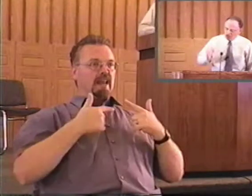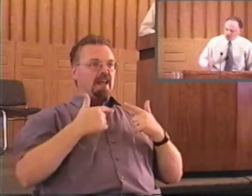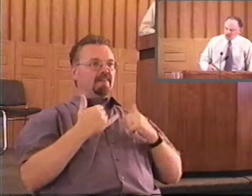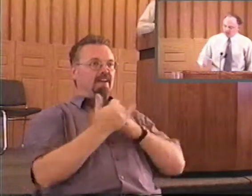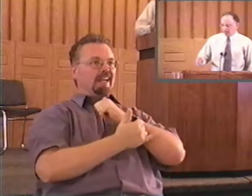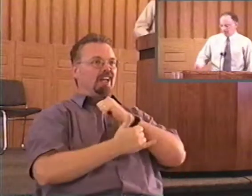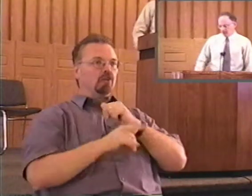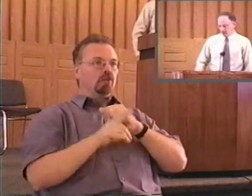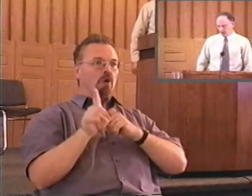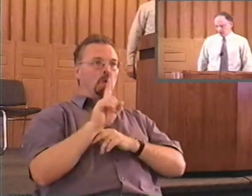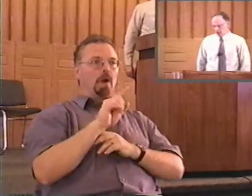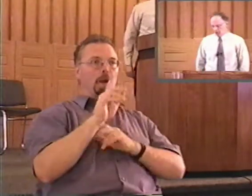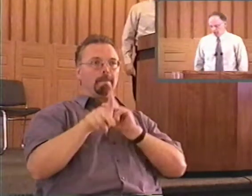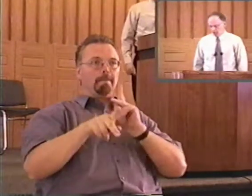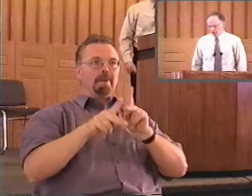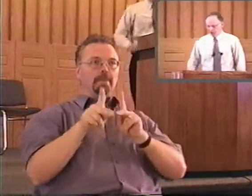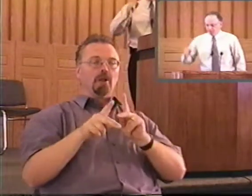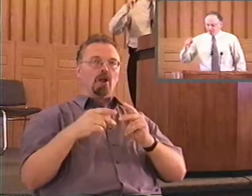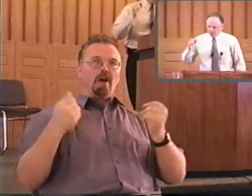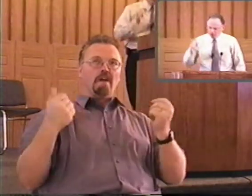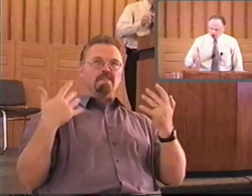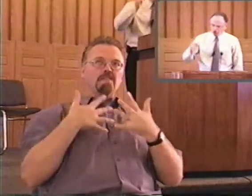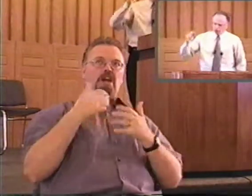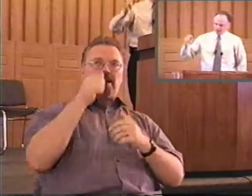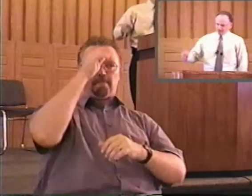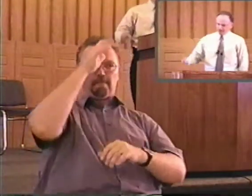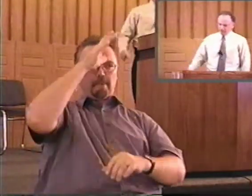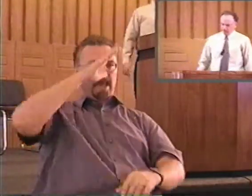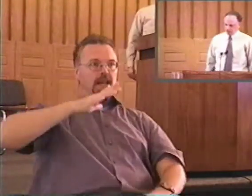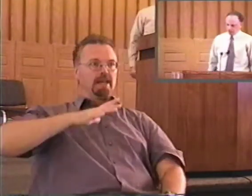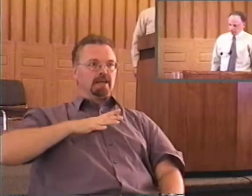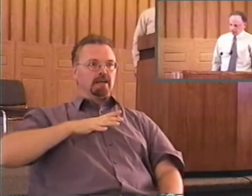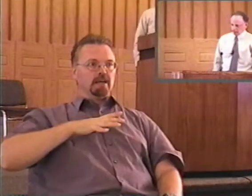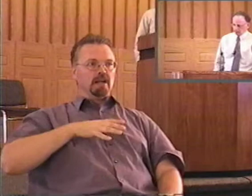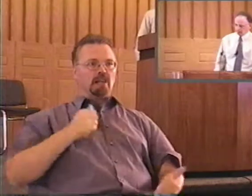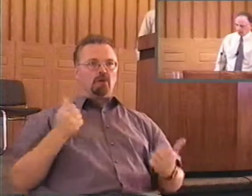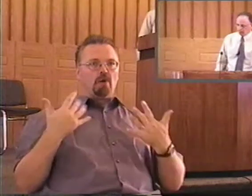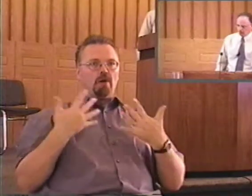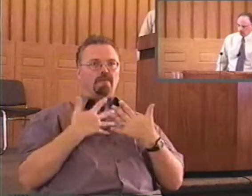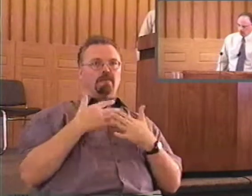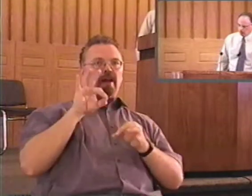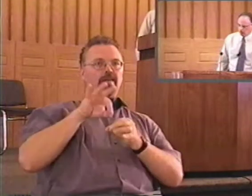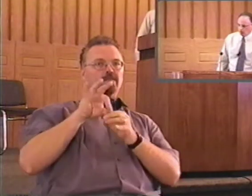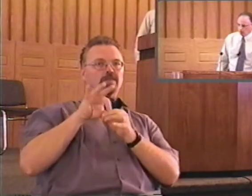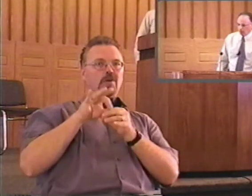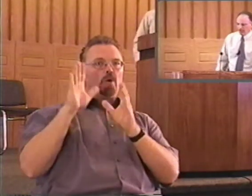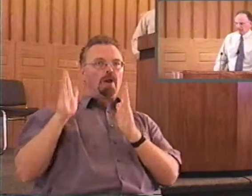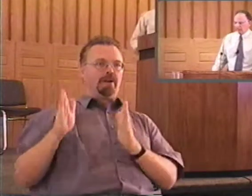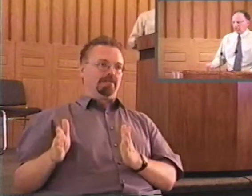fear men. They're voter fearers.